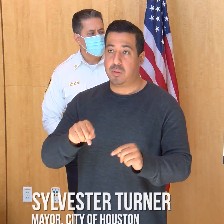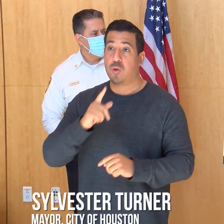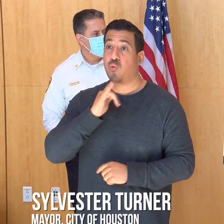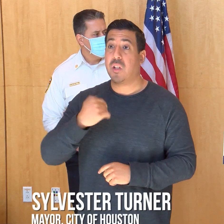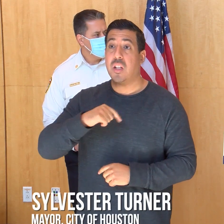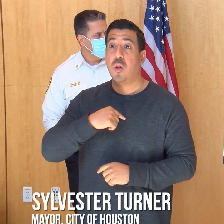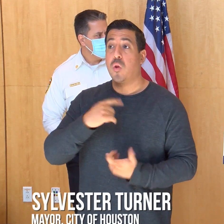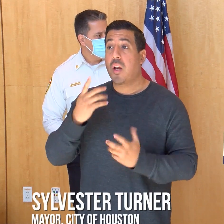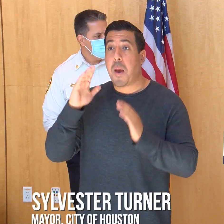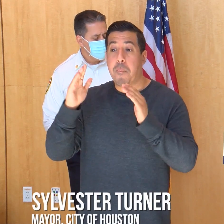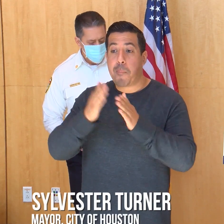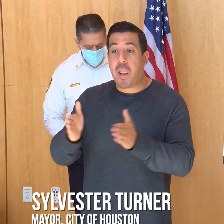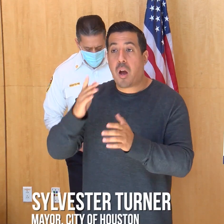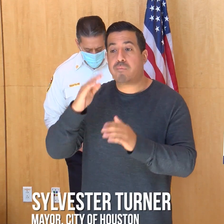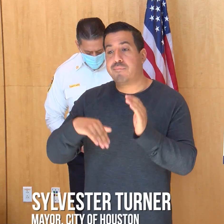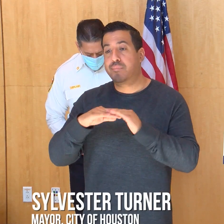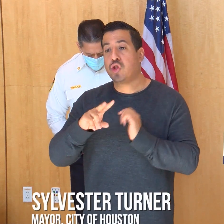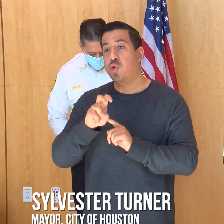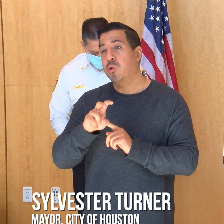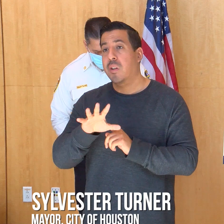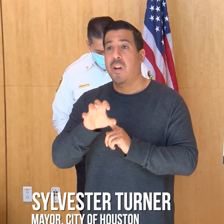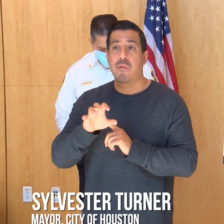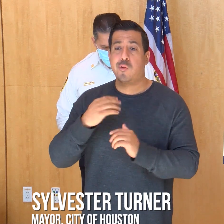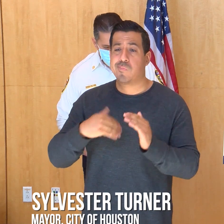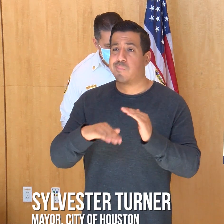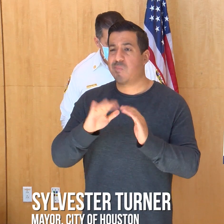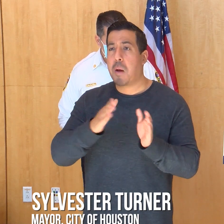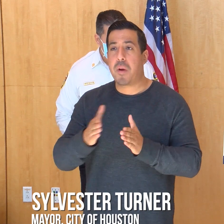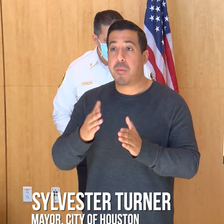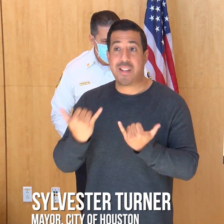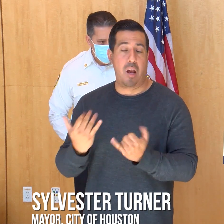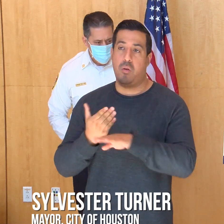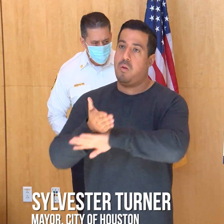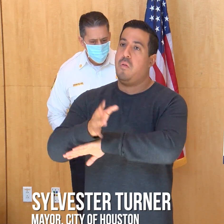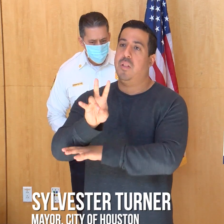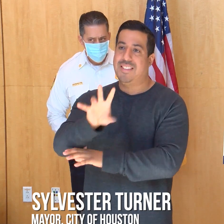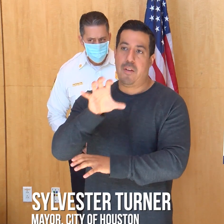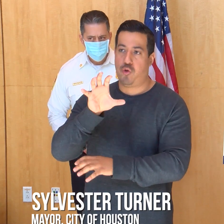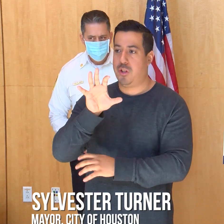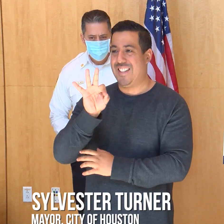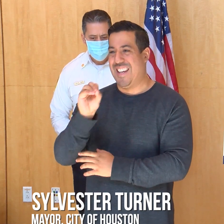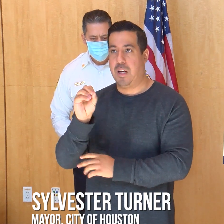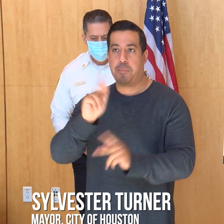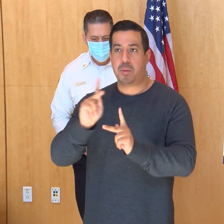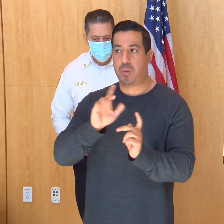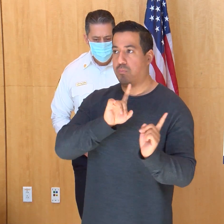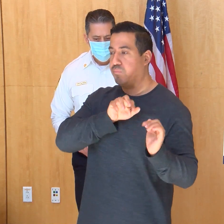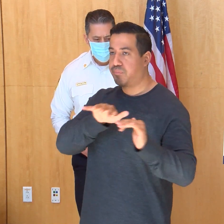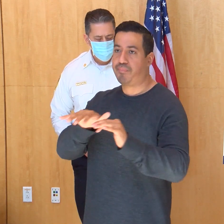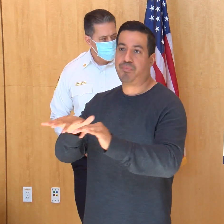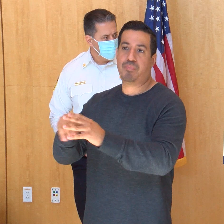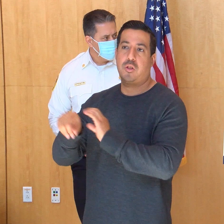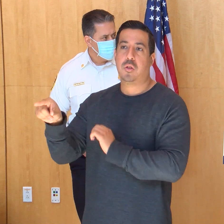for 200 up to 500, now there are roughly 797 people within